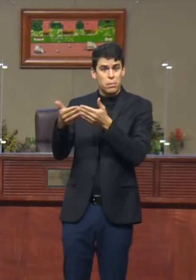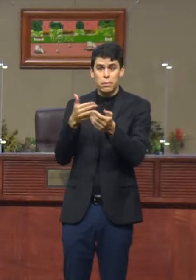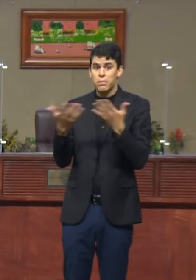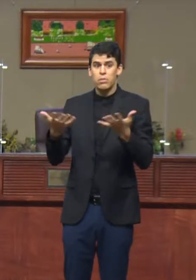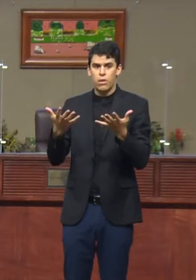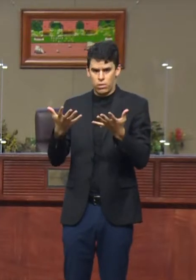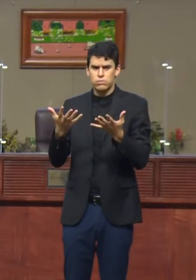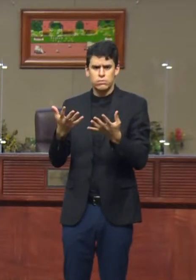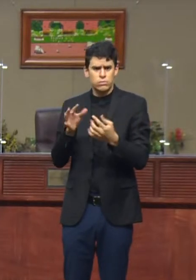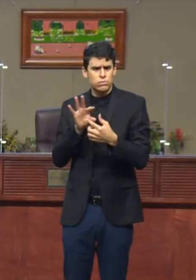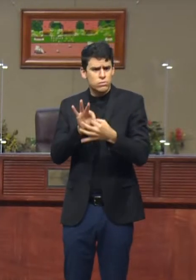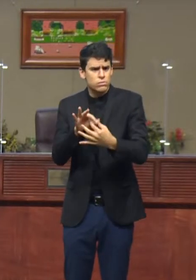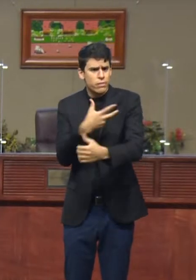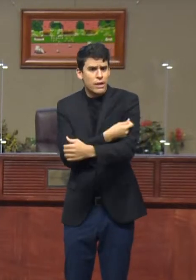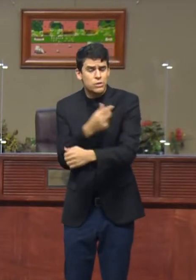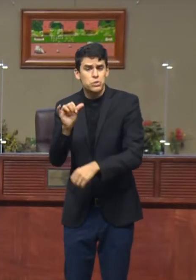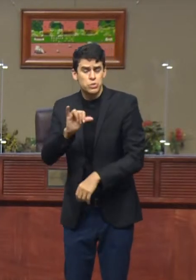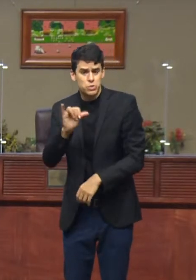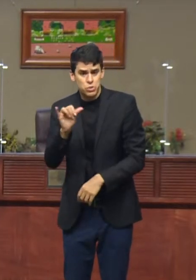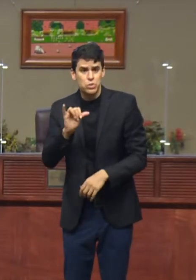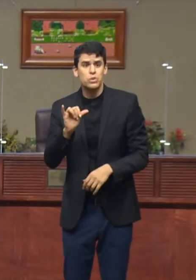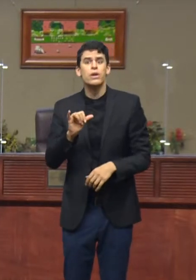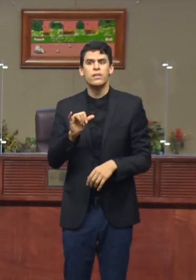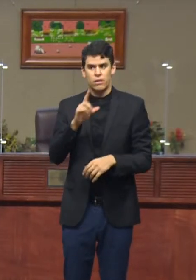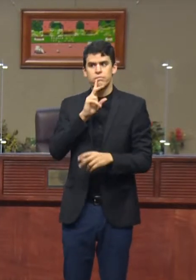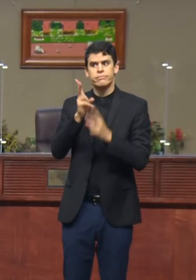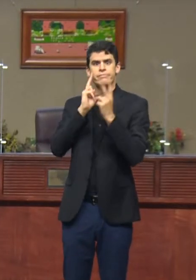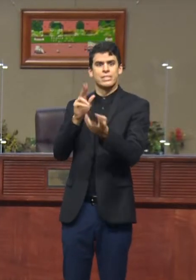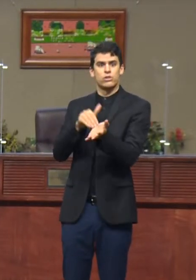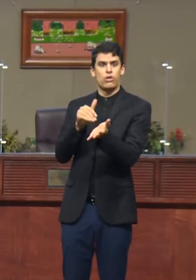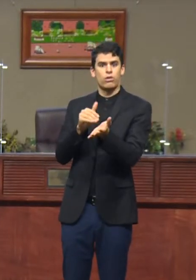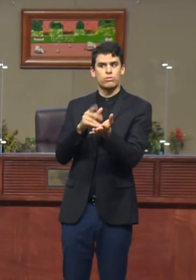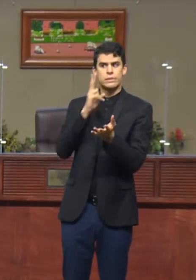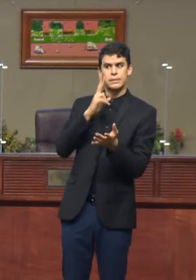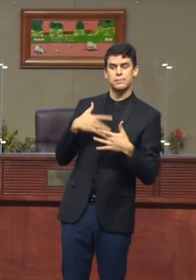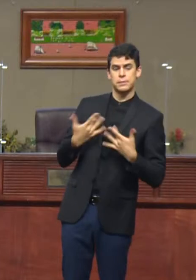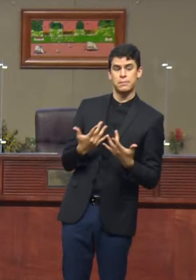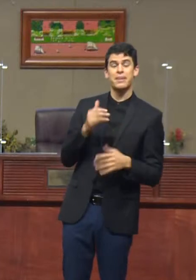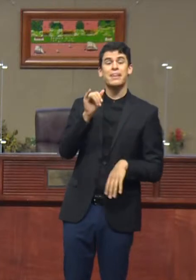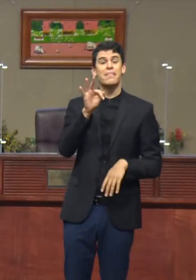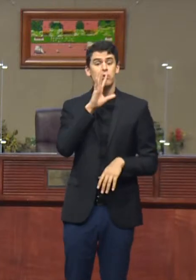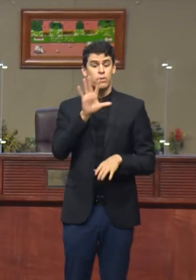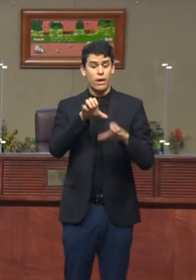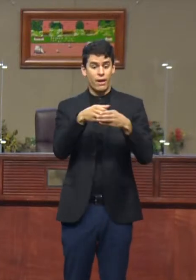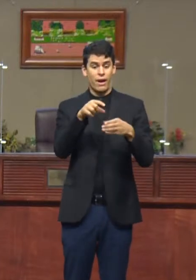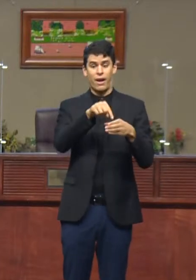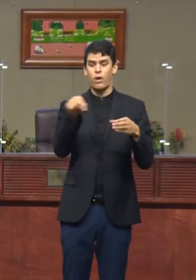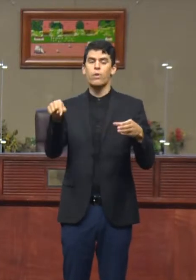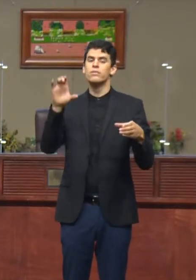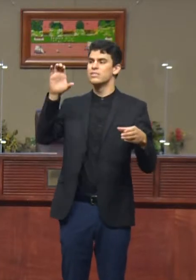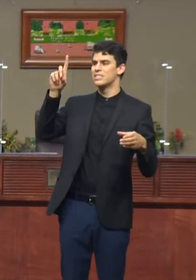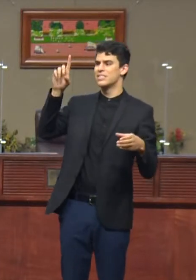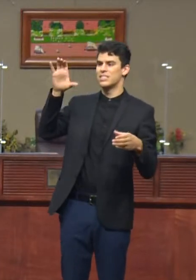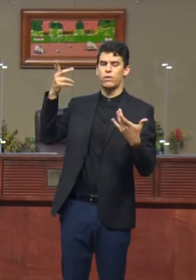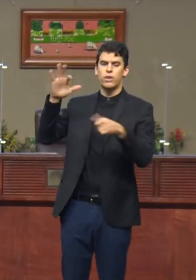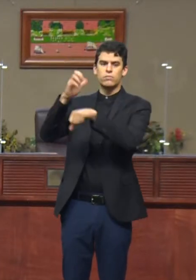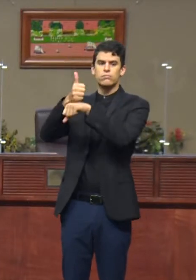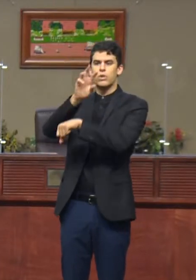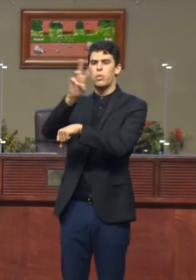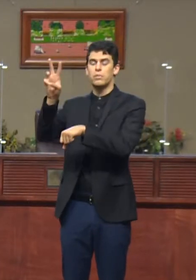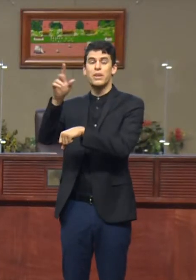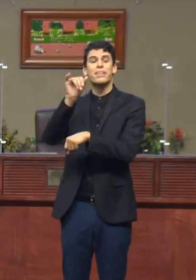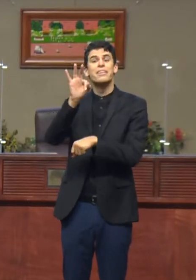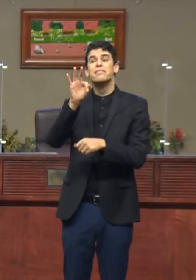vaccines. There are some contraindications, and if you fall into those categories, they're on the CDC website. So one would be if you've had any